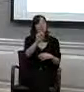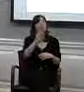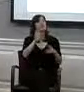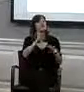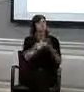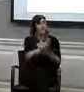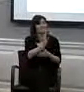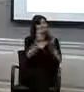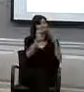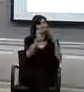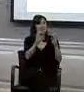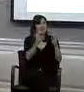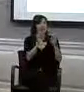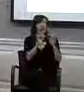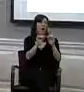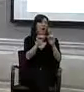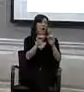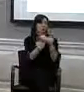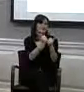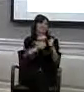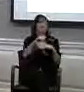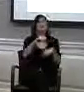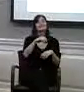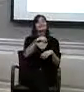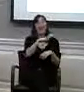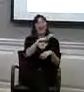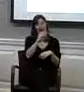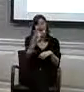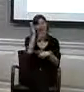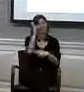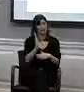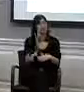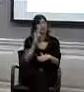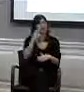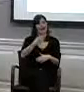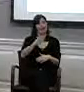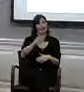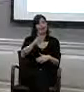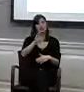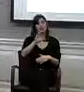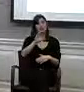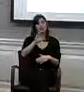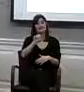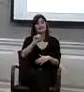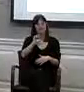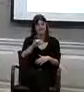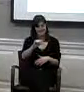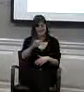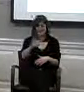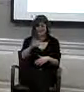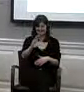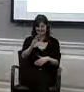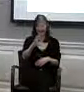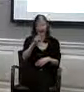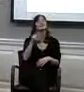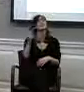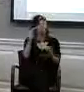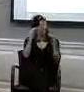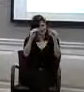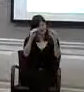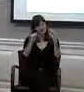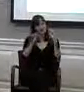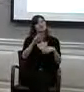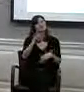in adjunct lecturer at HGSE and the UN University of Peace, where she teaches courses on human rights